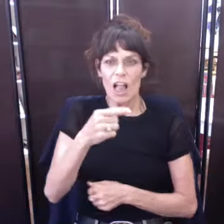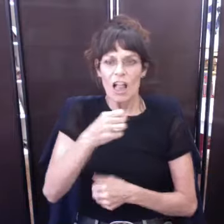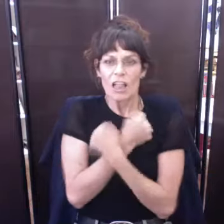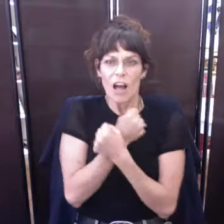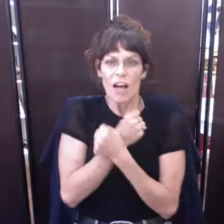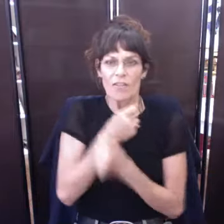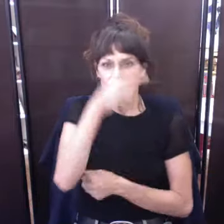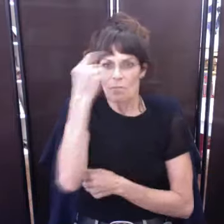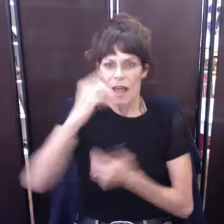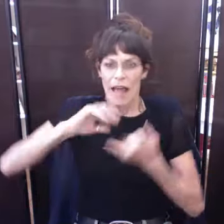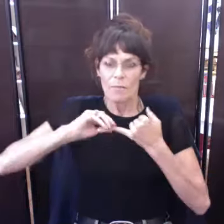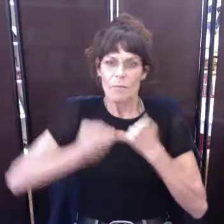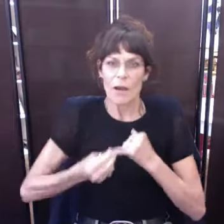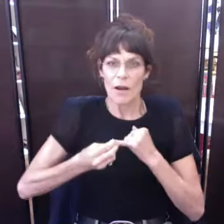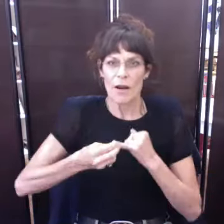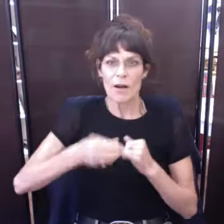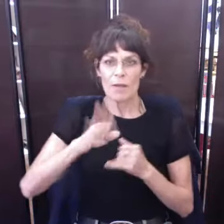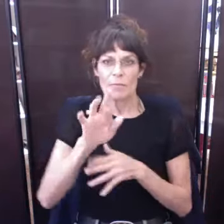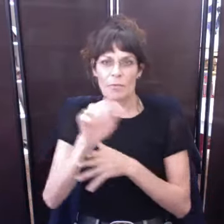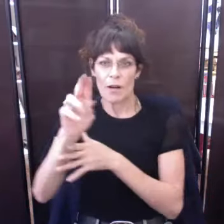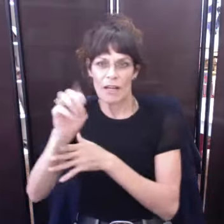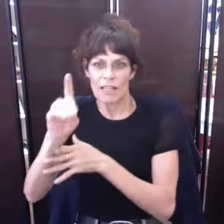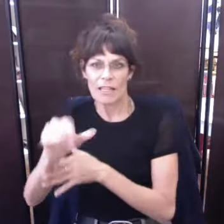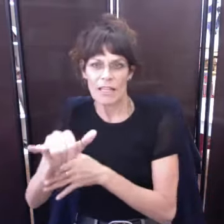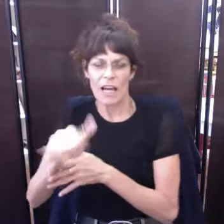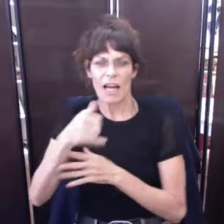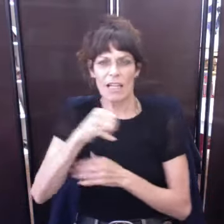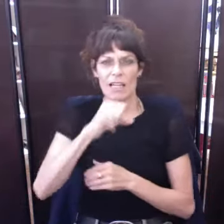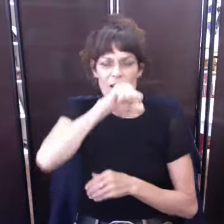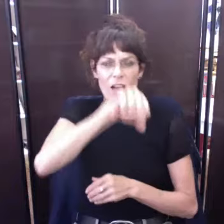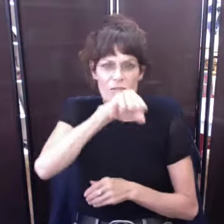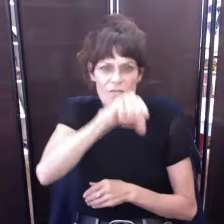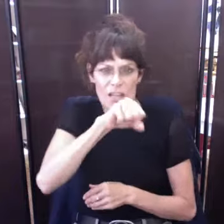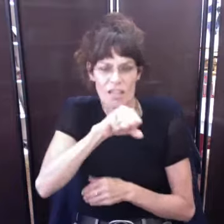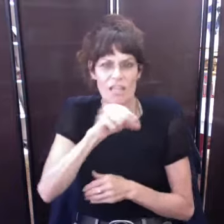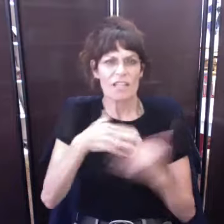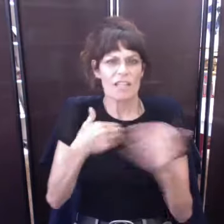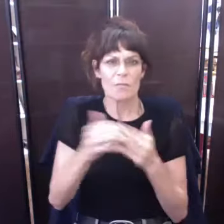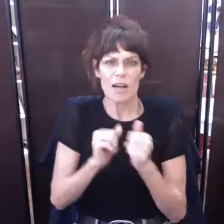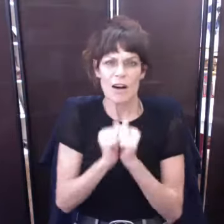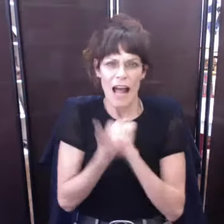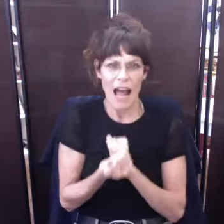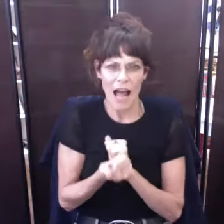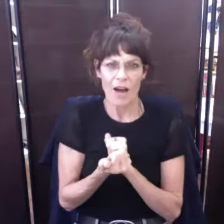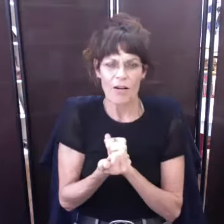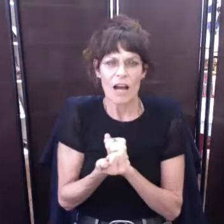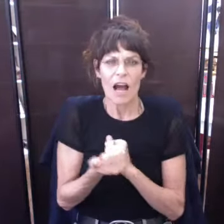loved it warm, cold, on the rocks, in my pants, on top of my head, in my mouth, projectile puking. I was a projectile puker,